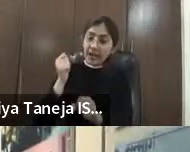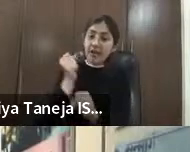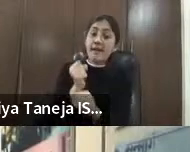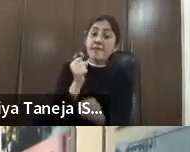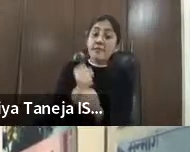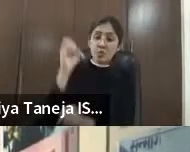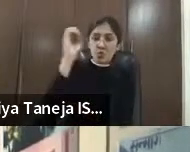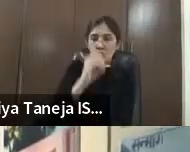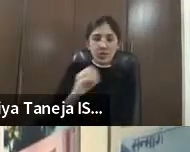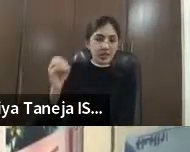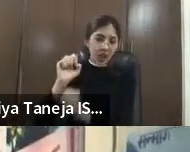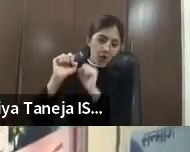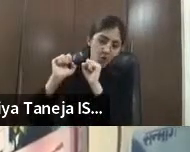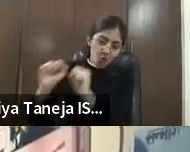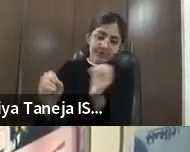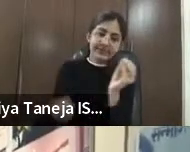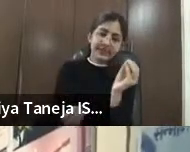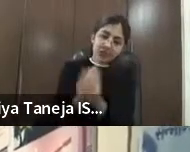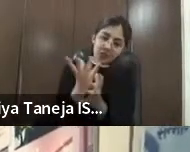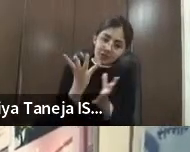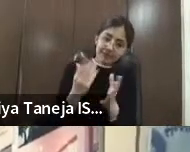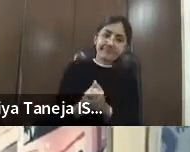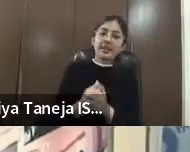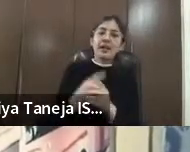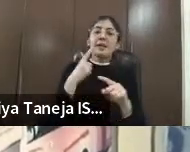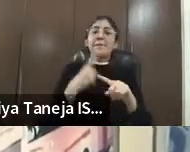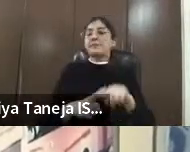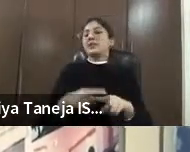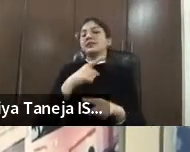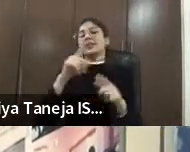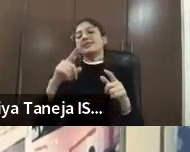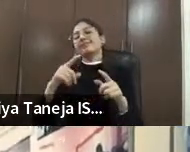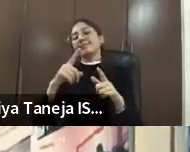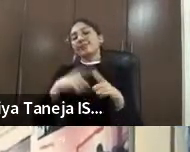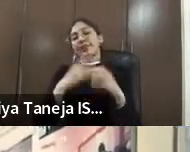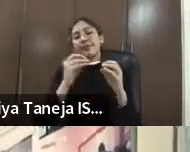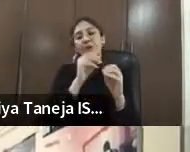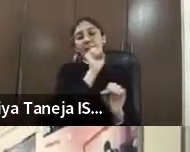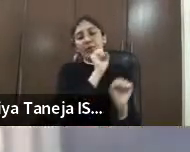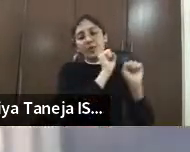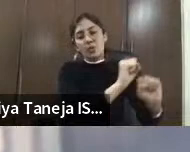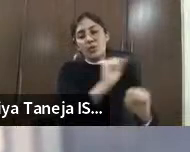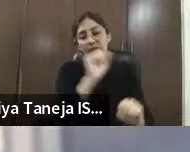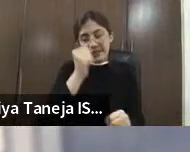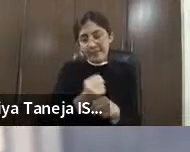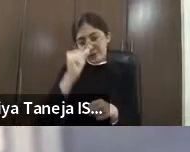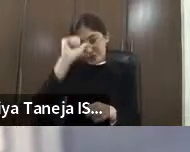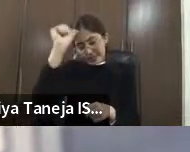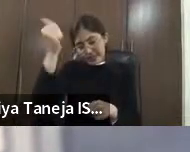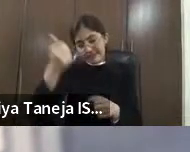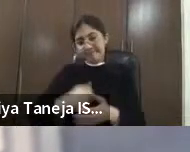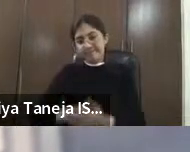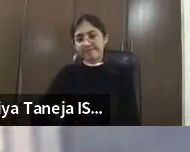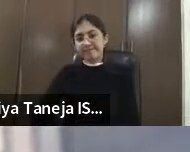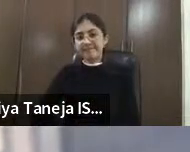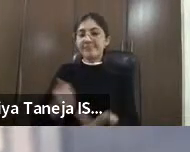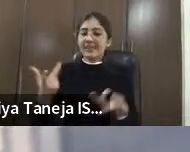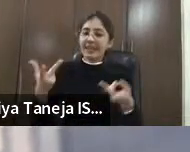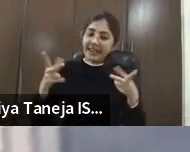Orissa and Ministry of Labour and Employment, Government of India. I once again